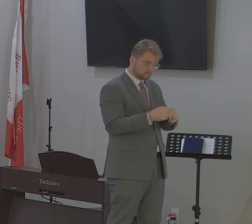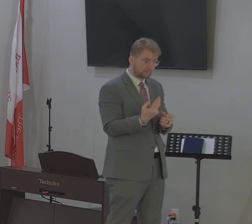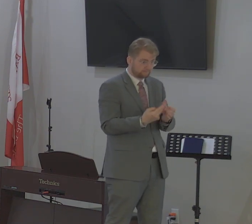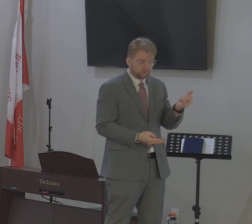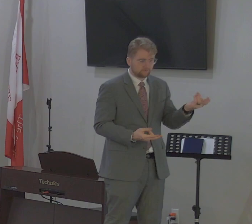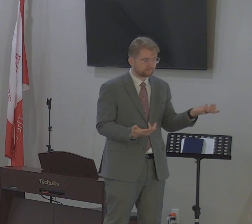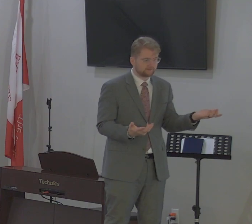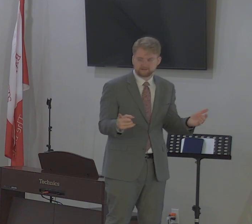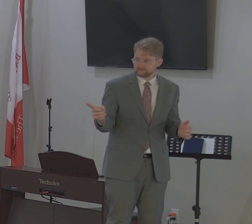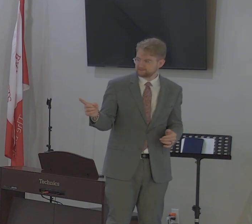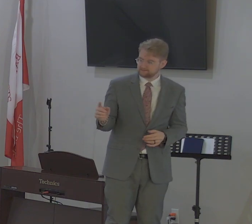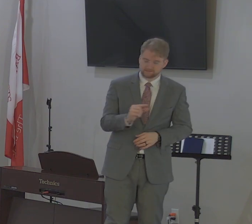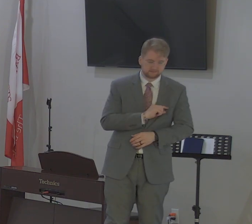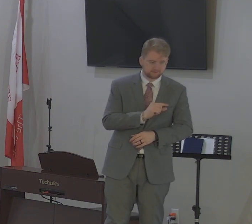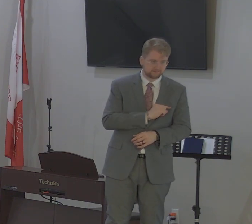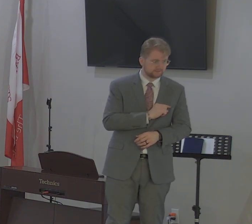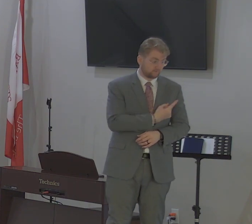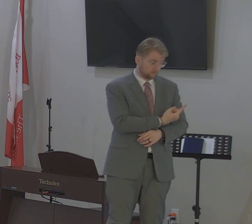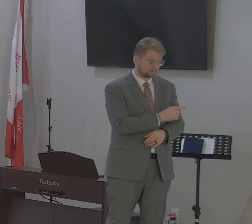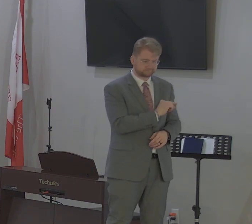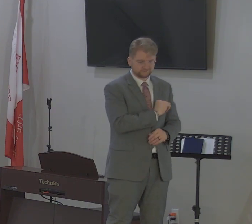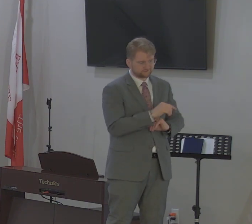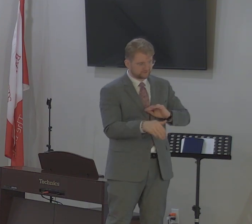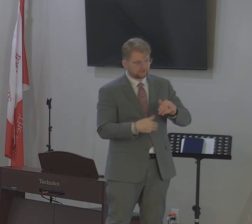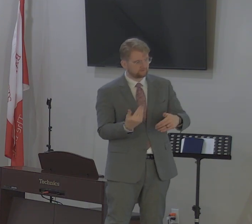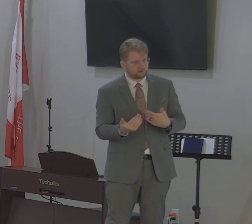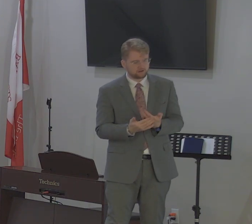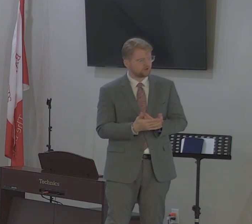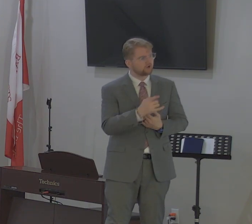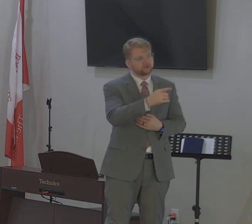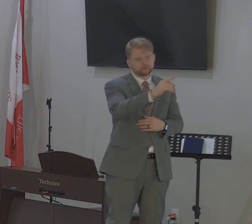this Bible and think that you'll fulfill it perfectly so that you can